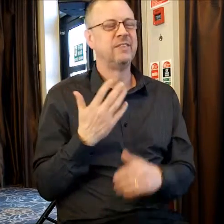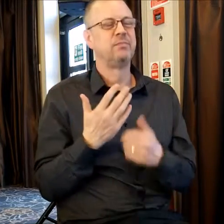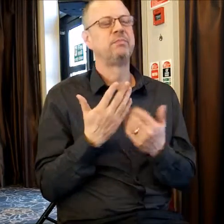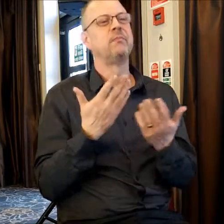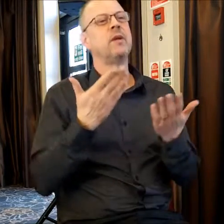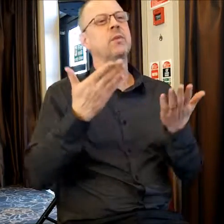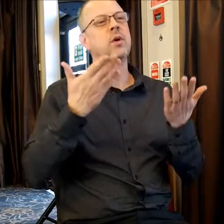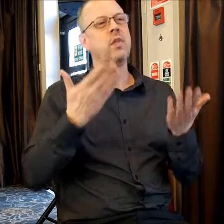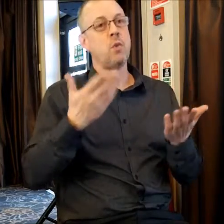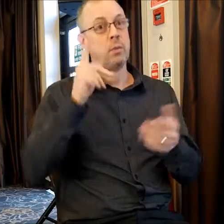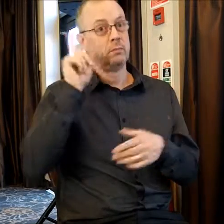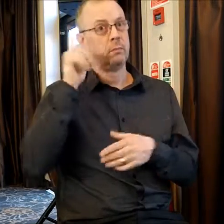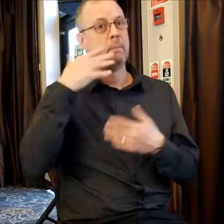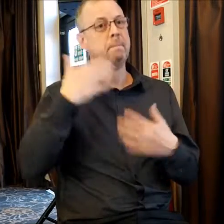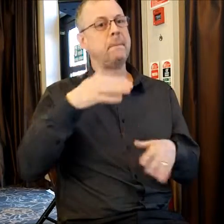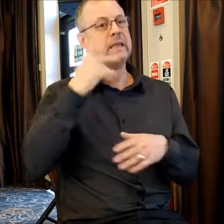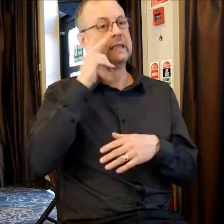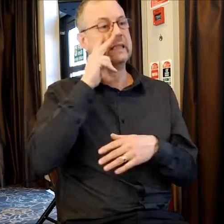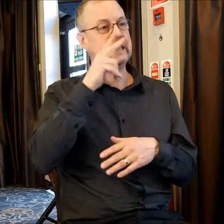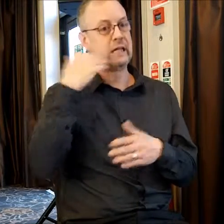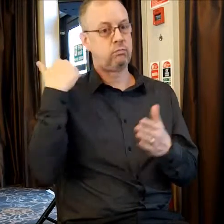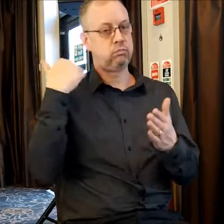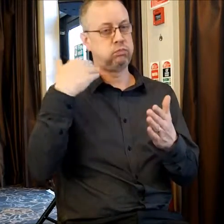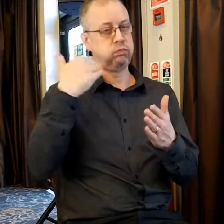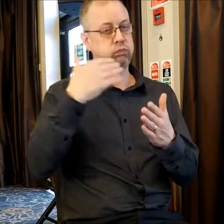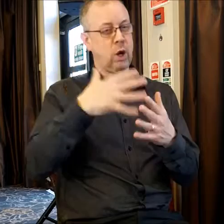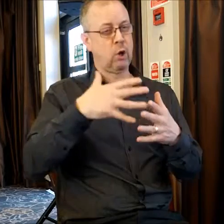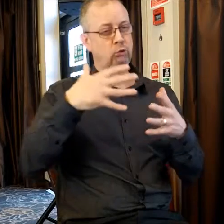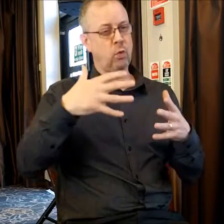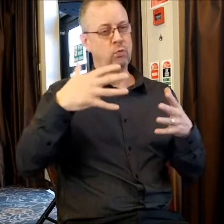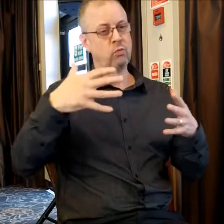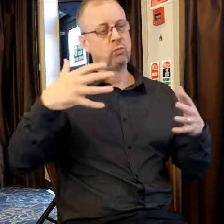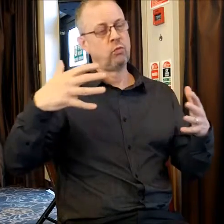growth every year. We still continue to see growth.